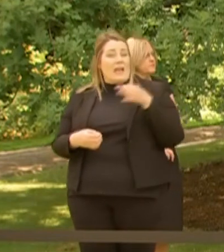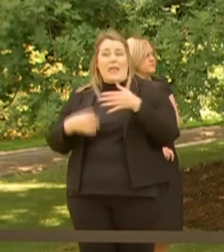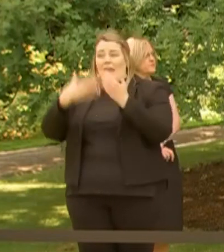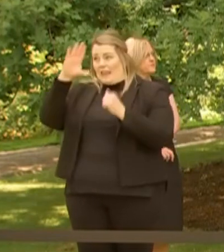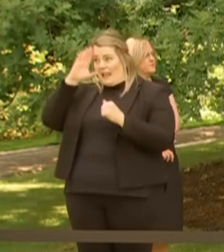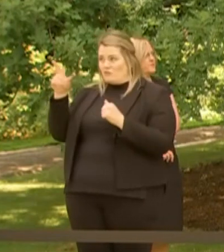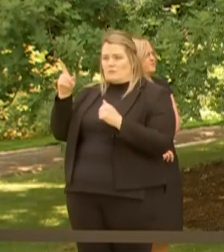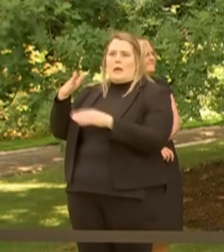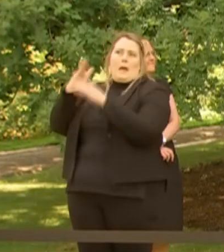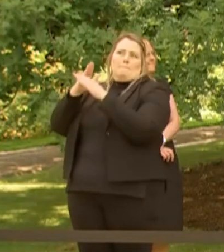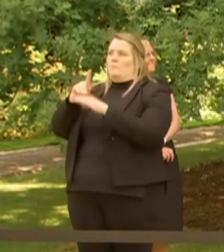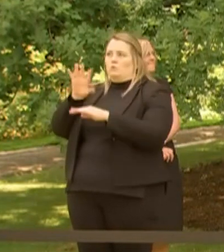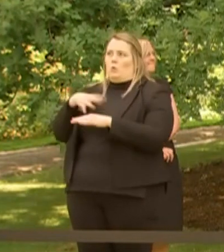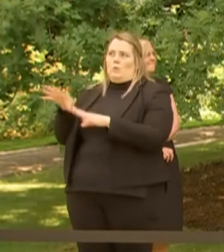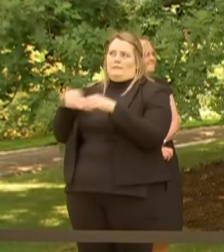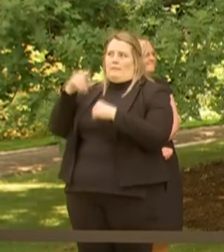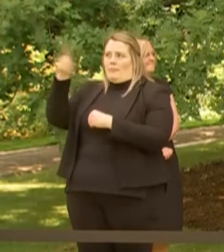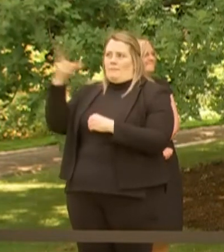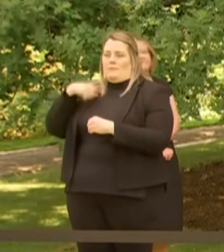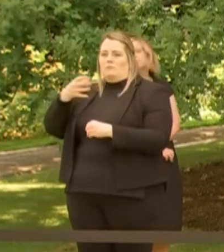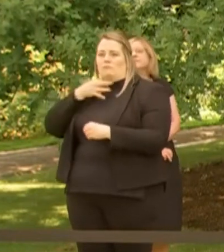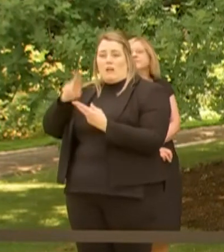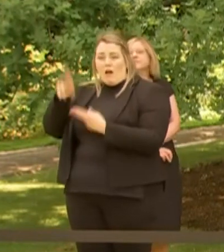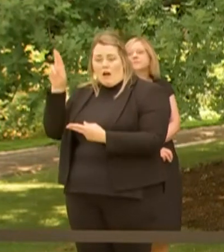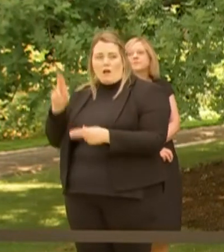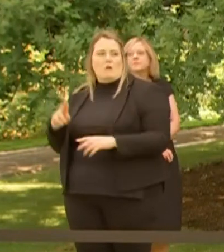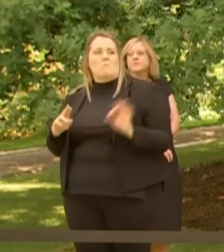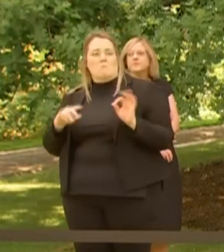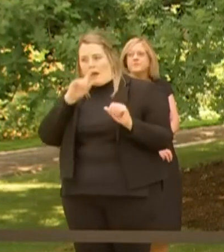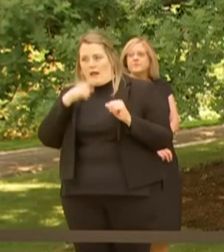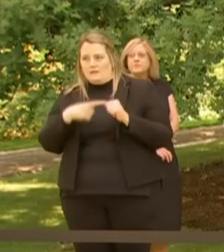everyone? That's a matter for the Commonwealth. Yeah.